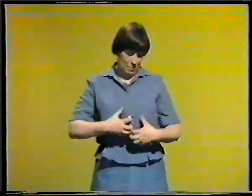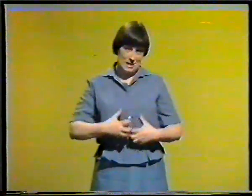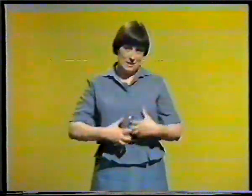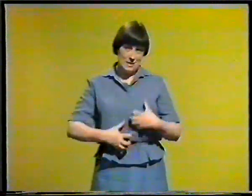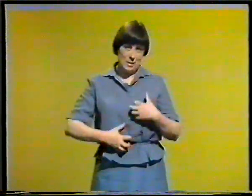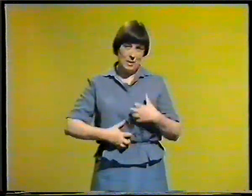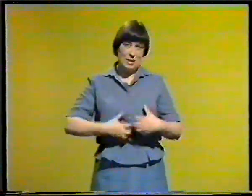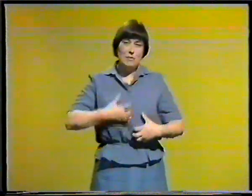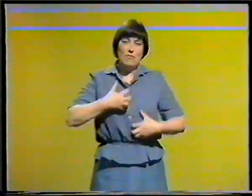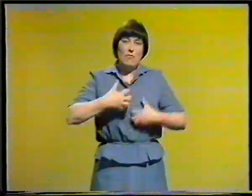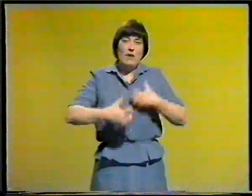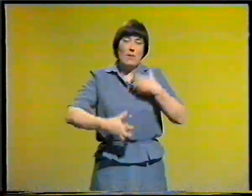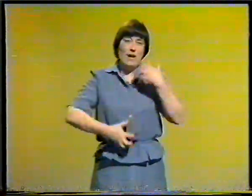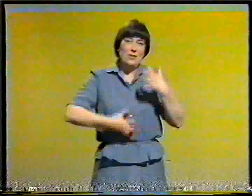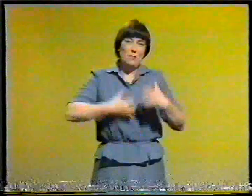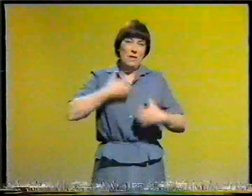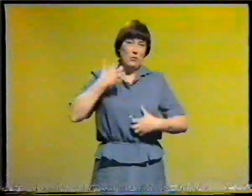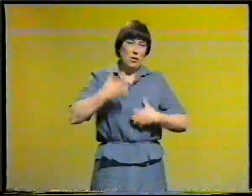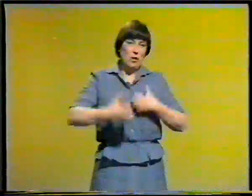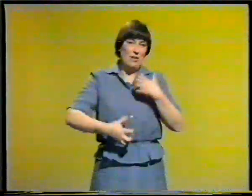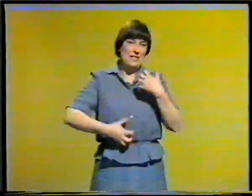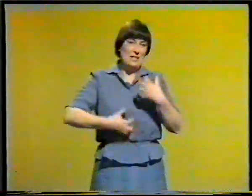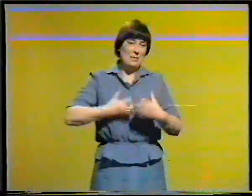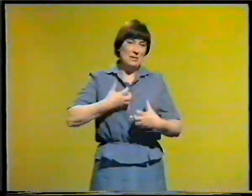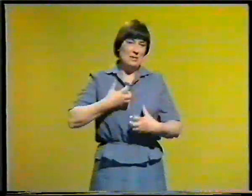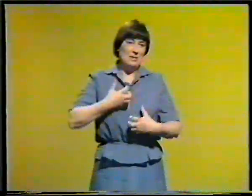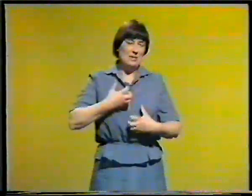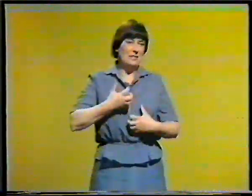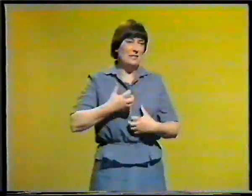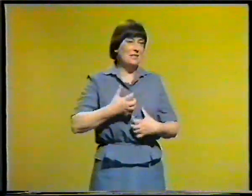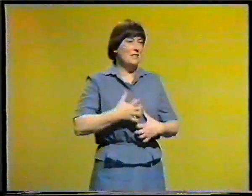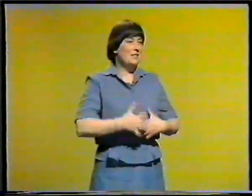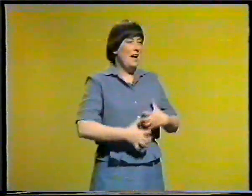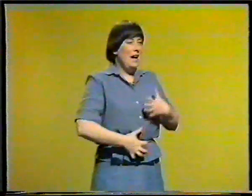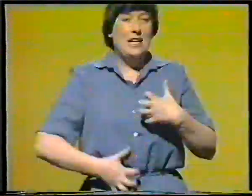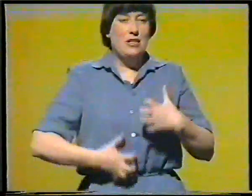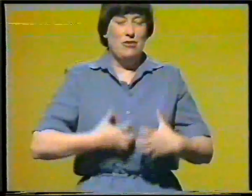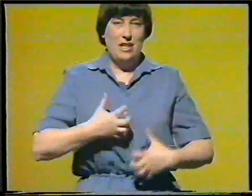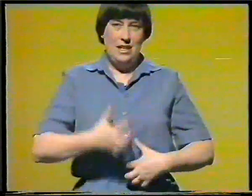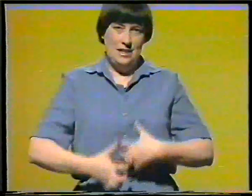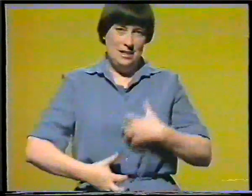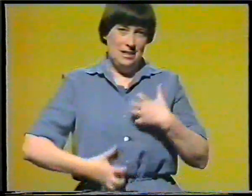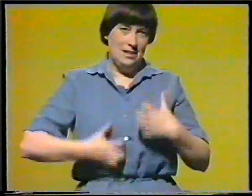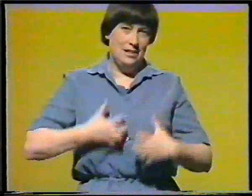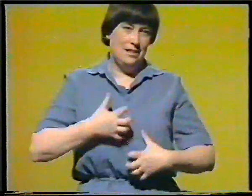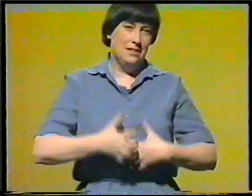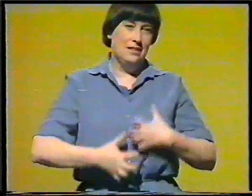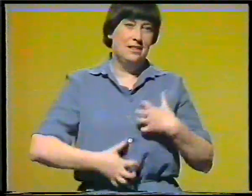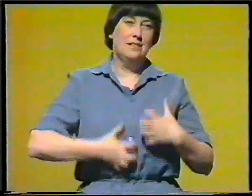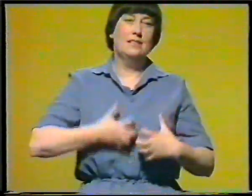of the stomach, and if it's very bad you make it work right up. So angry.